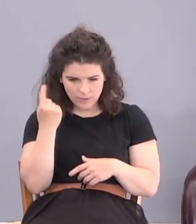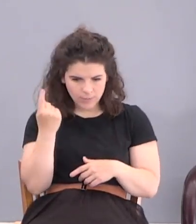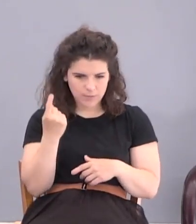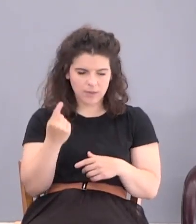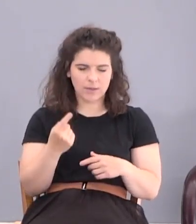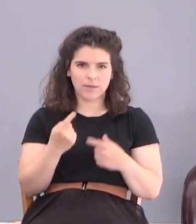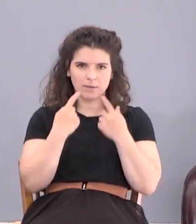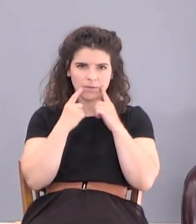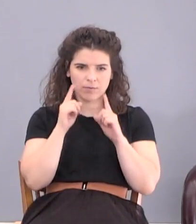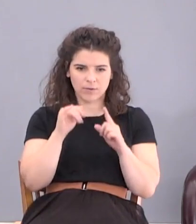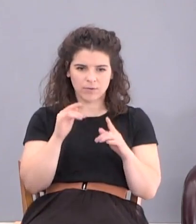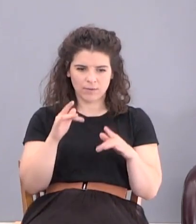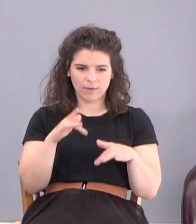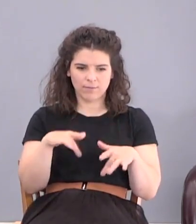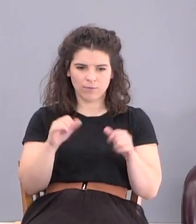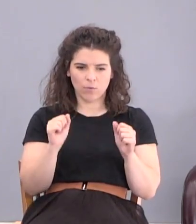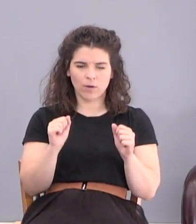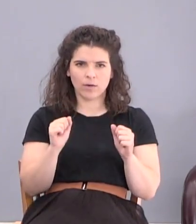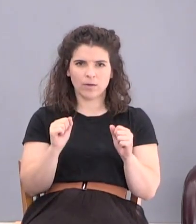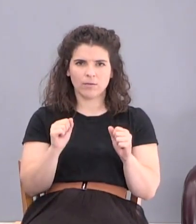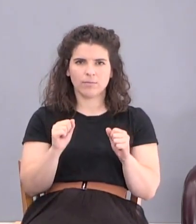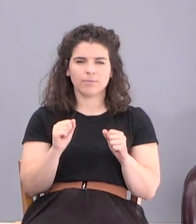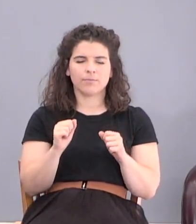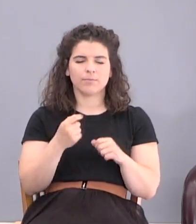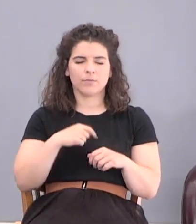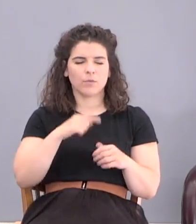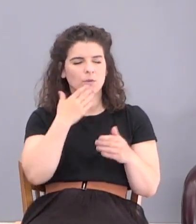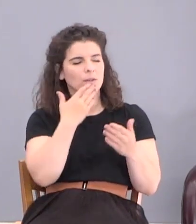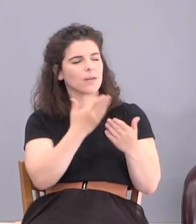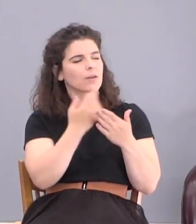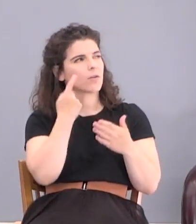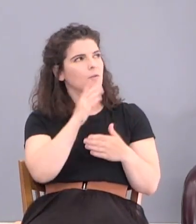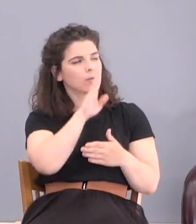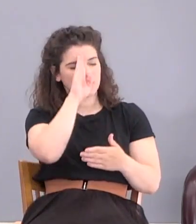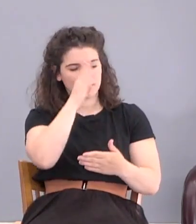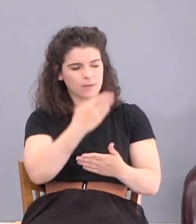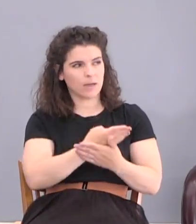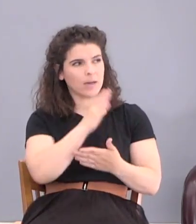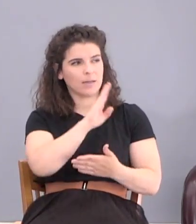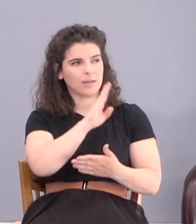fulfill that void. We thank you for your Son, his love, and your grace. Amen.